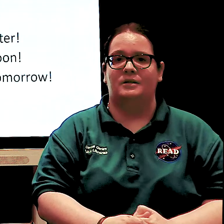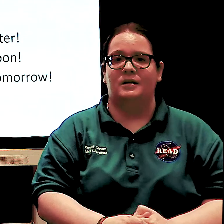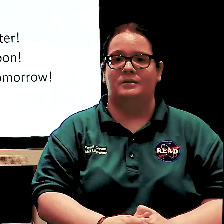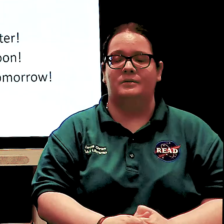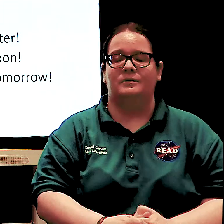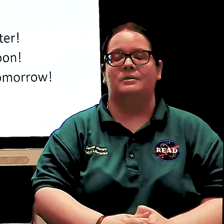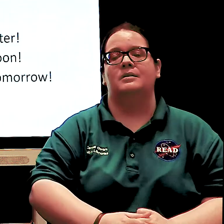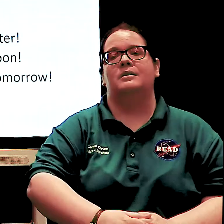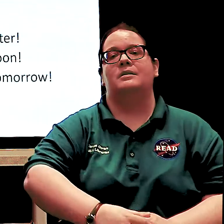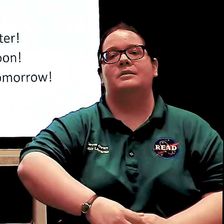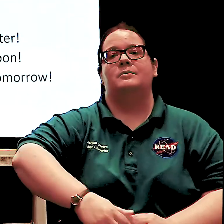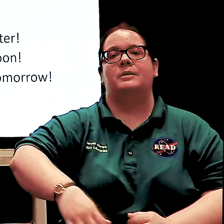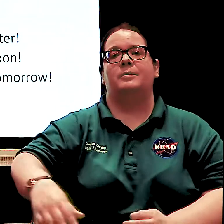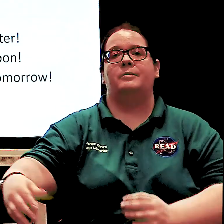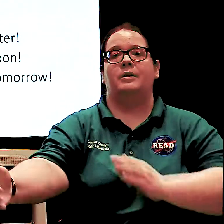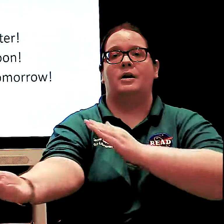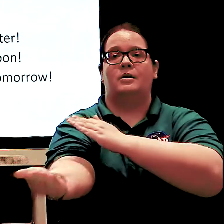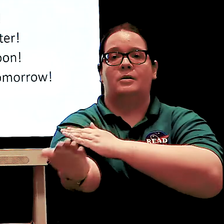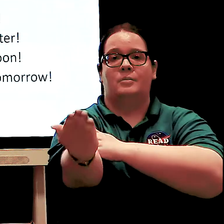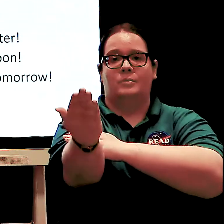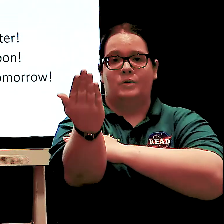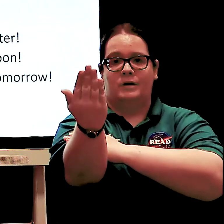So we remember our morning,